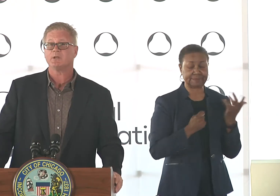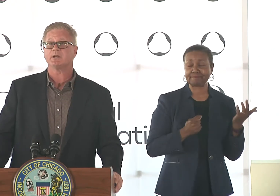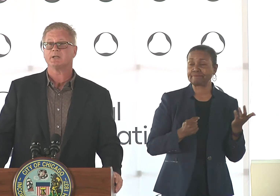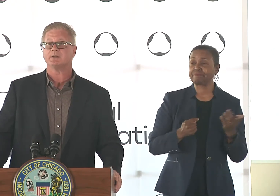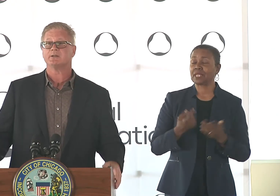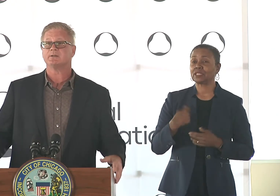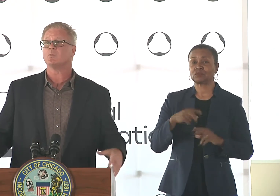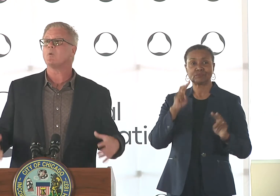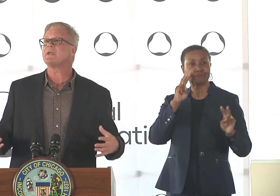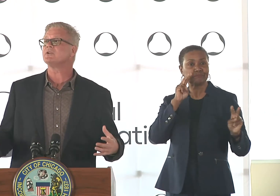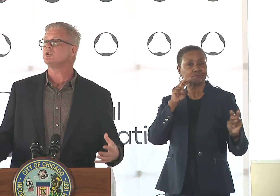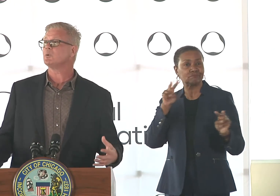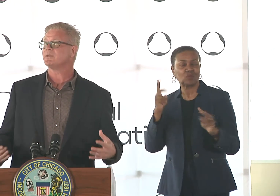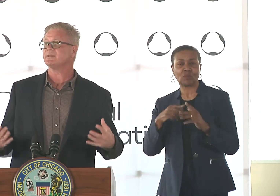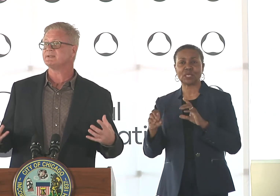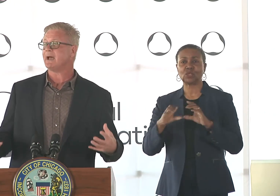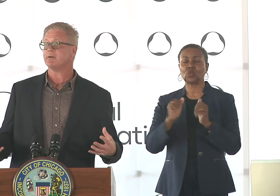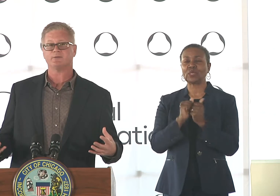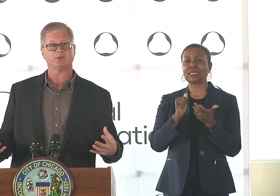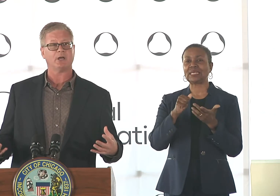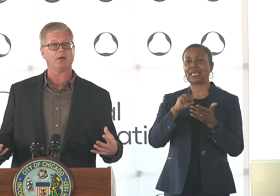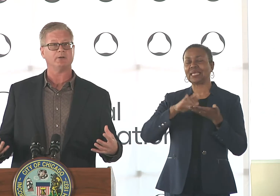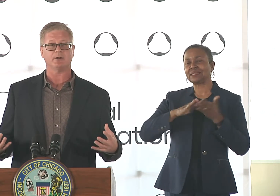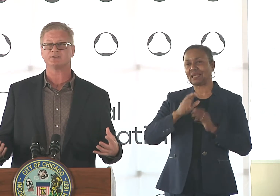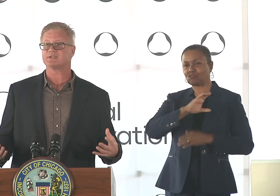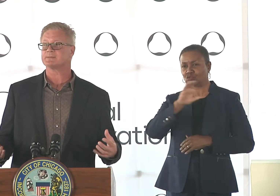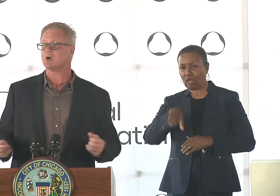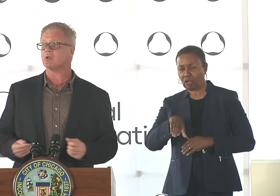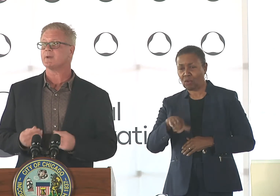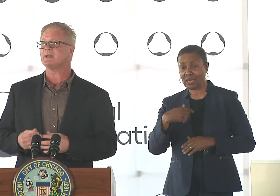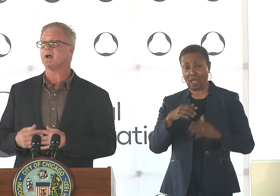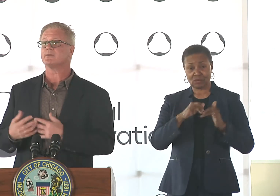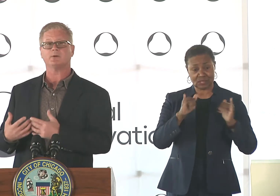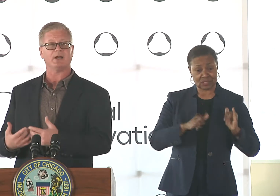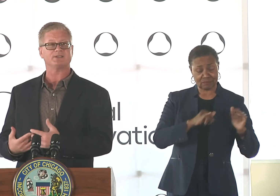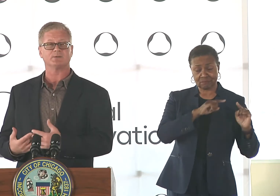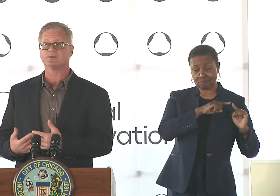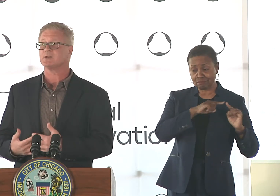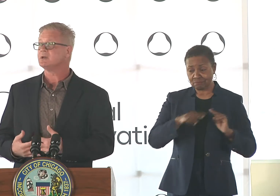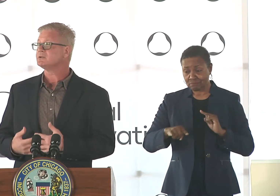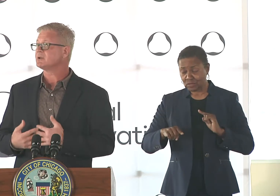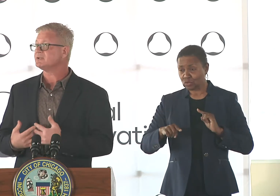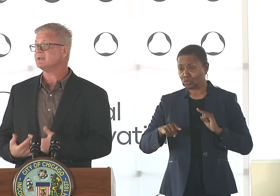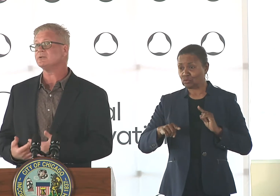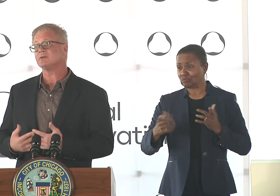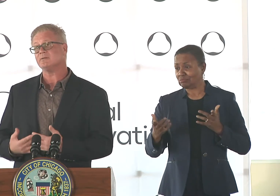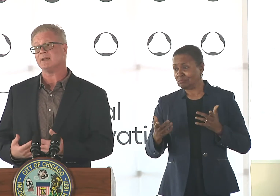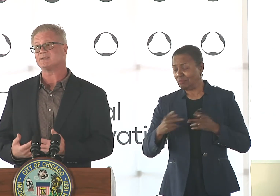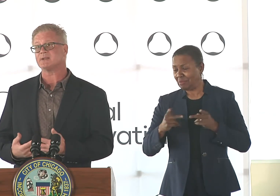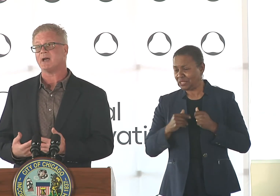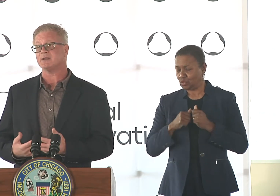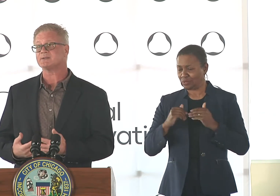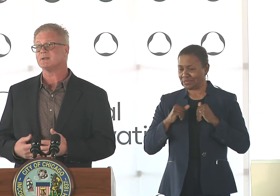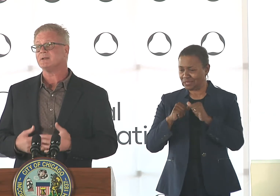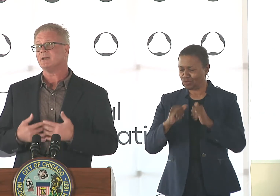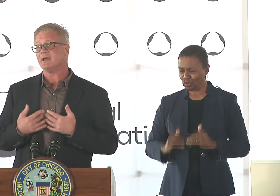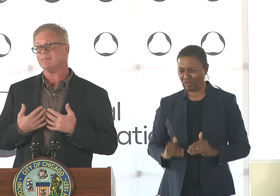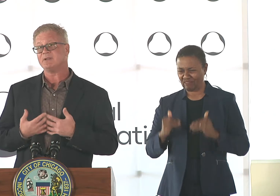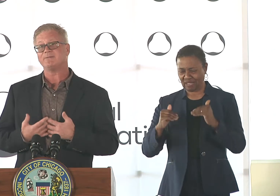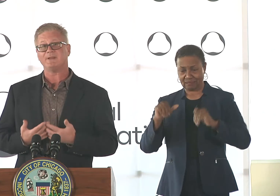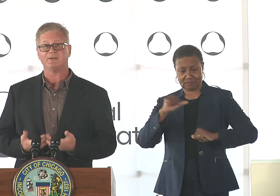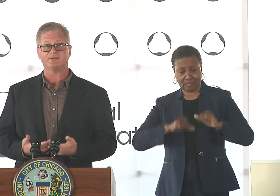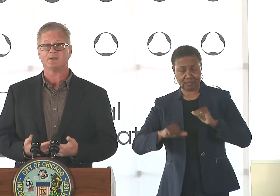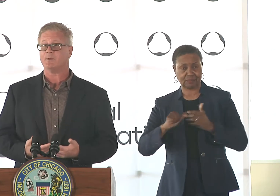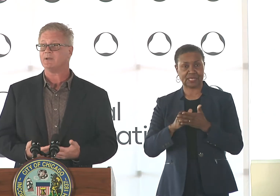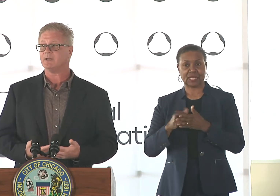as we look at what we can do within the talent of Chicago and our systems all the way down through high schools to continue to advance science and